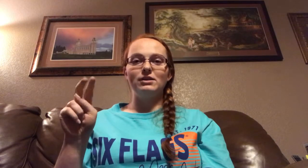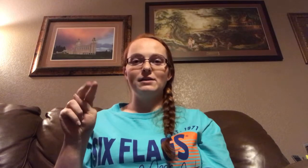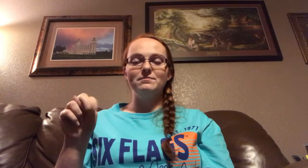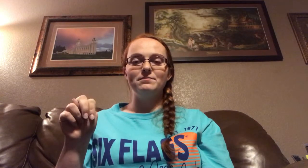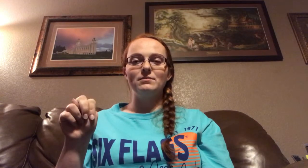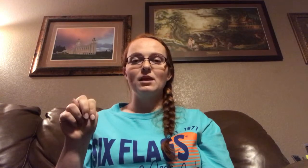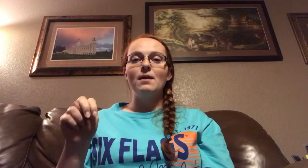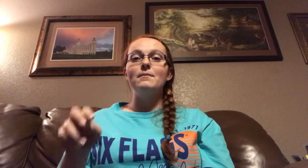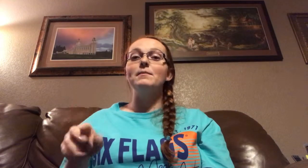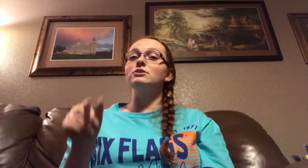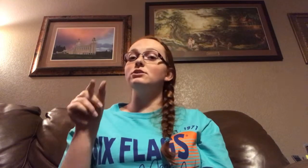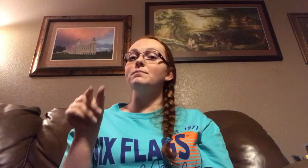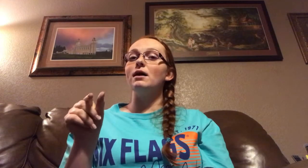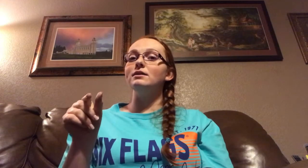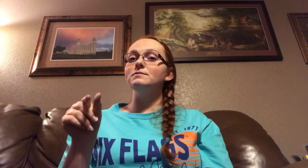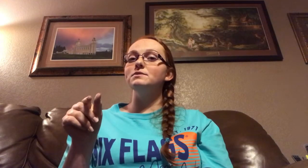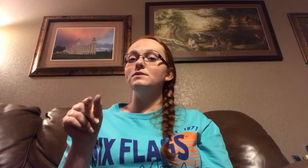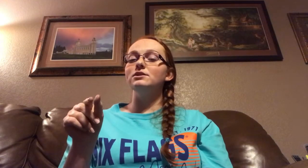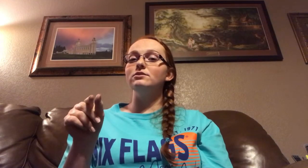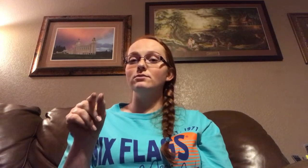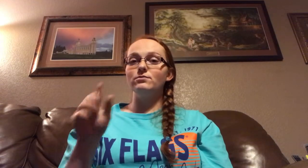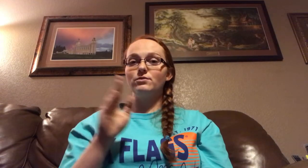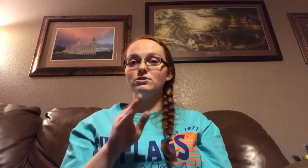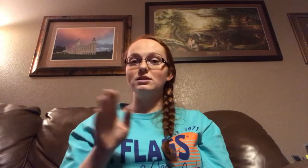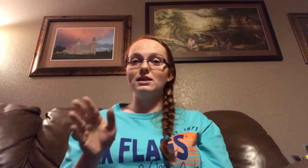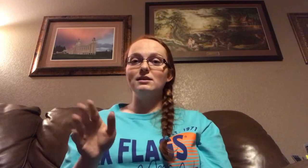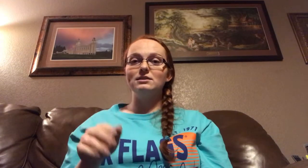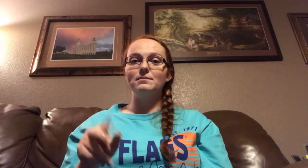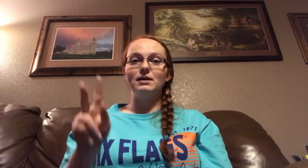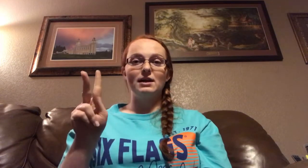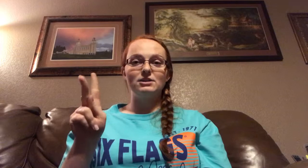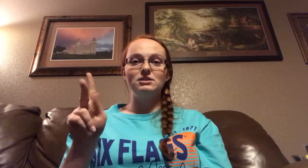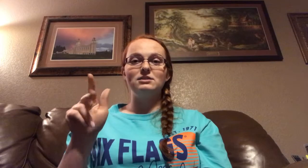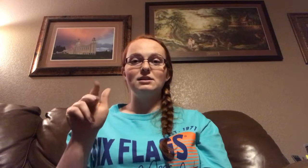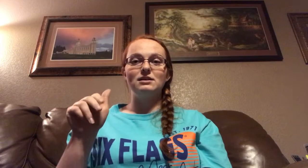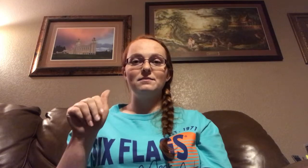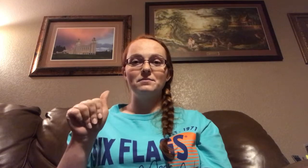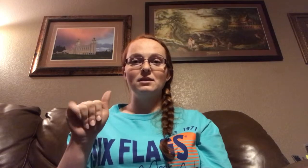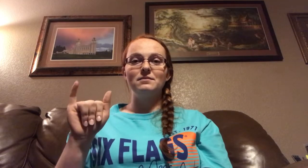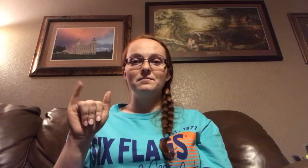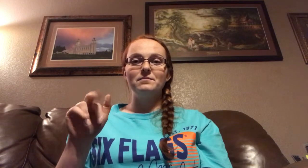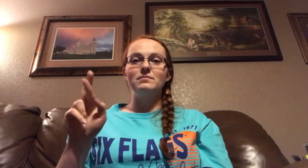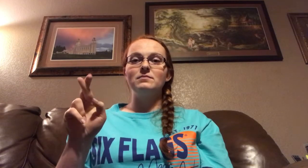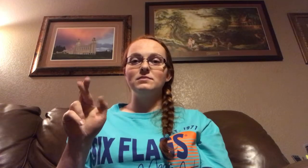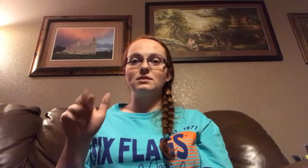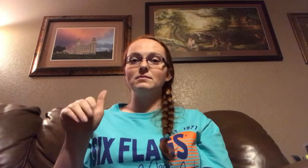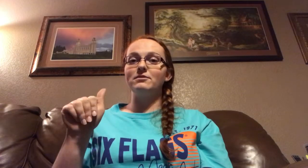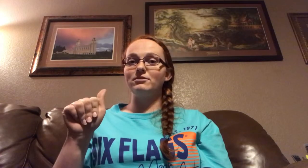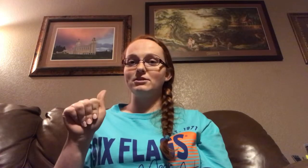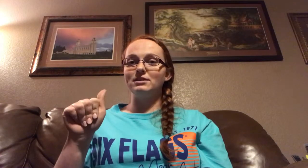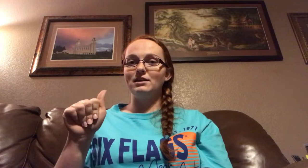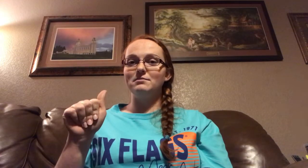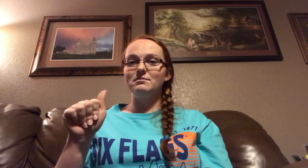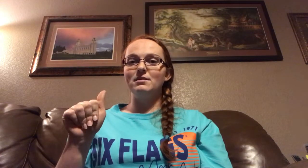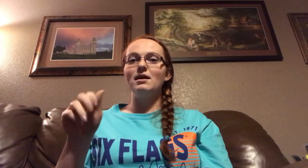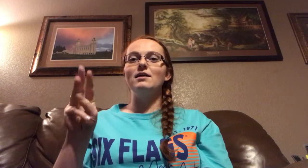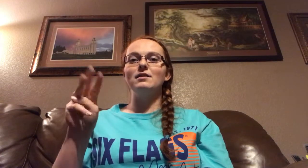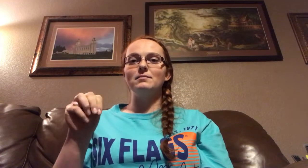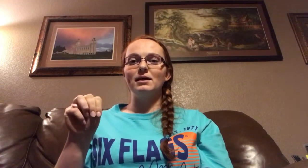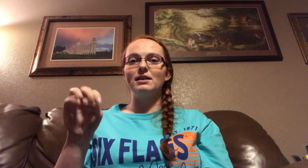learning, but make sure to pause in between your first and last name, like I just did. That's my first name, and then my